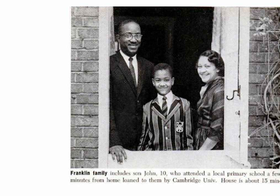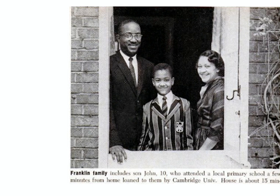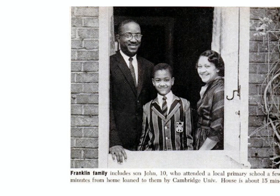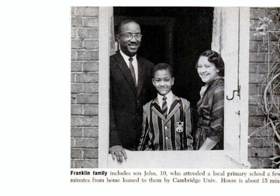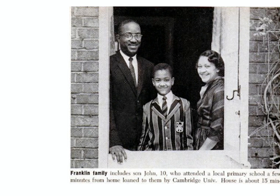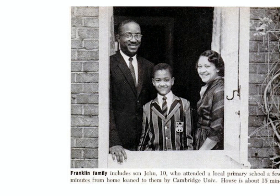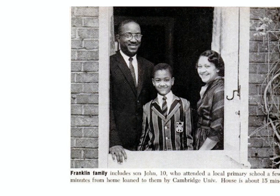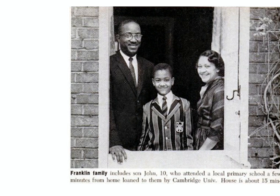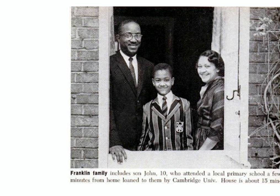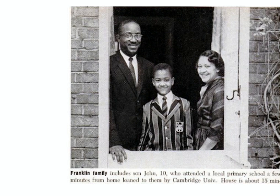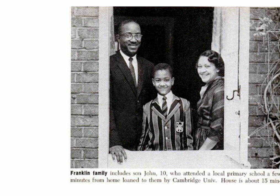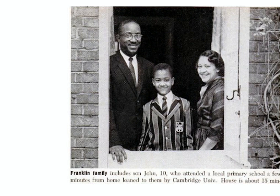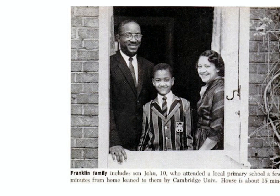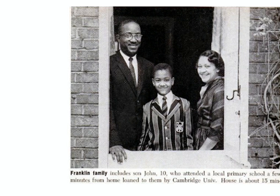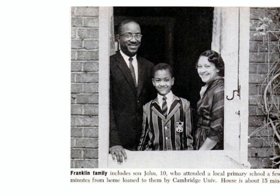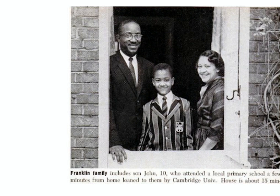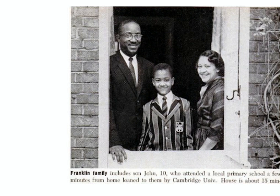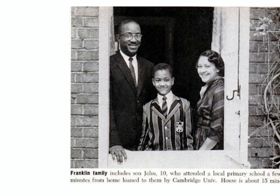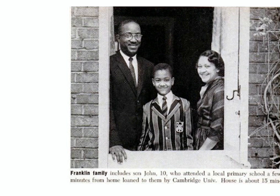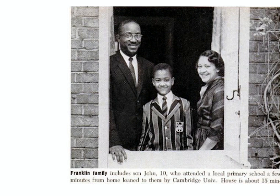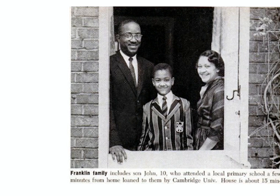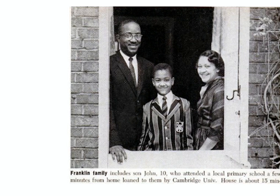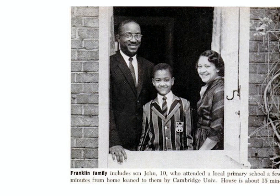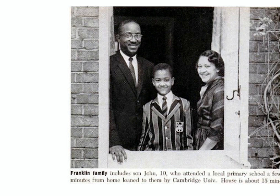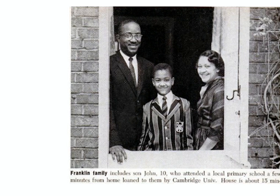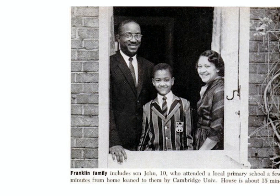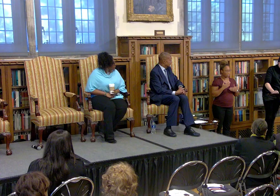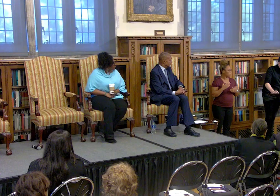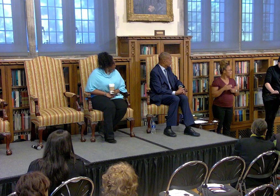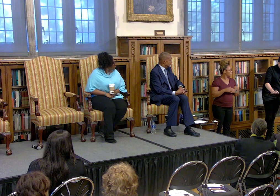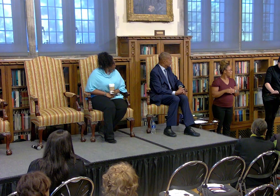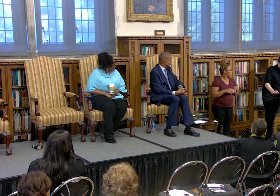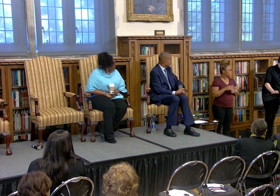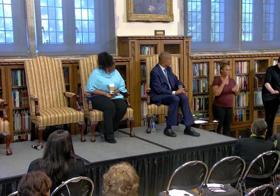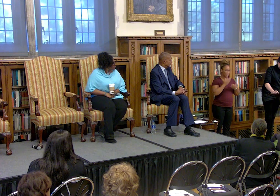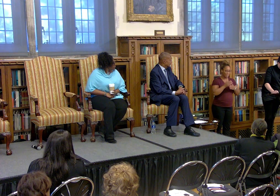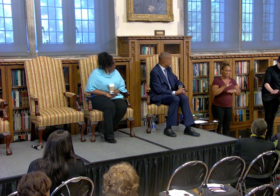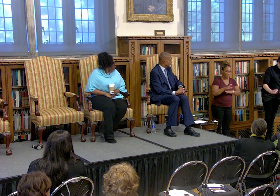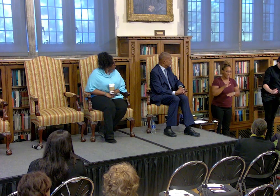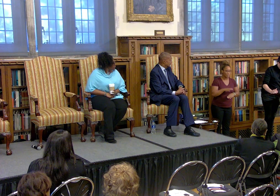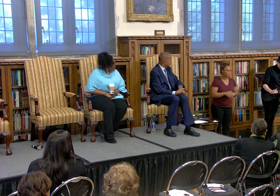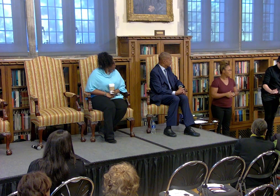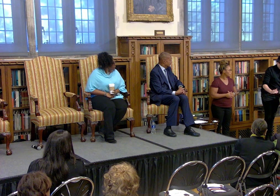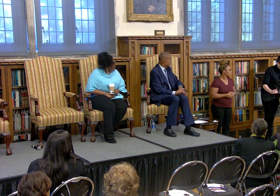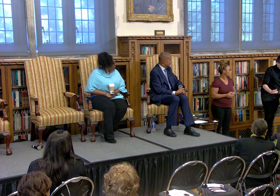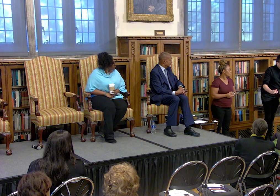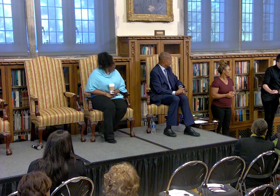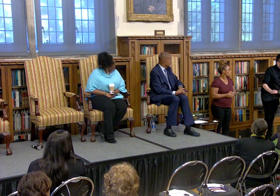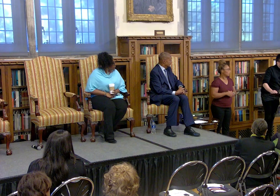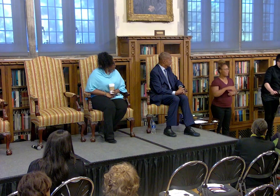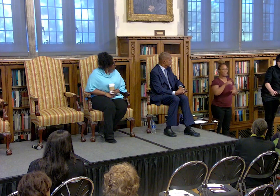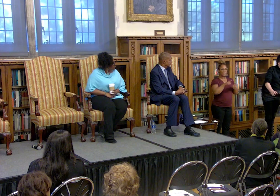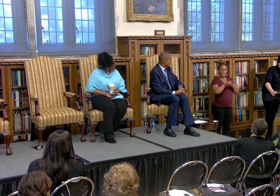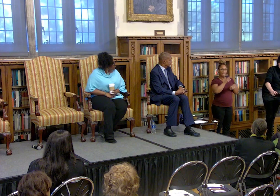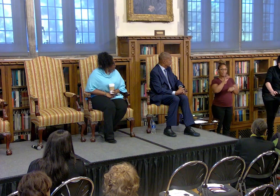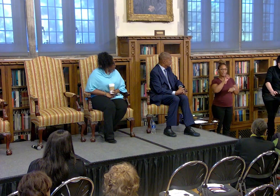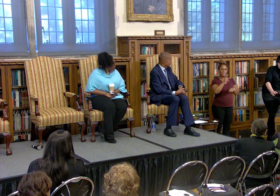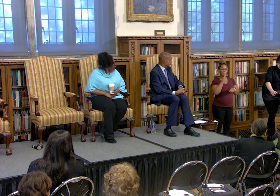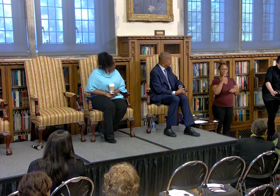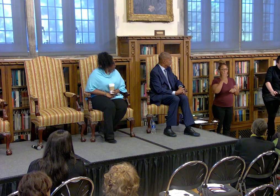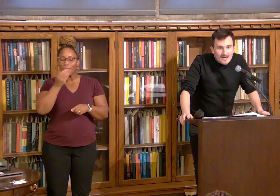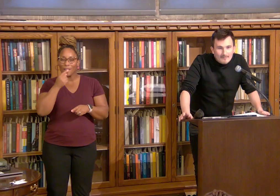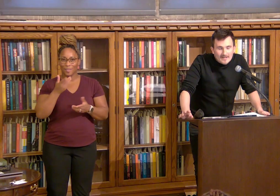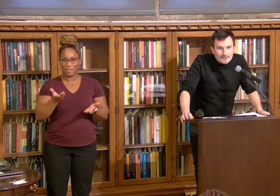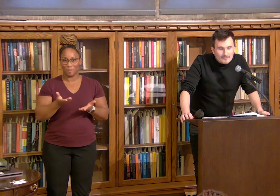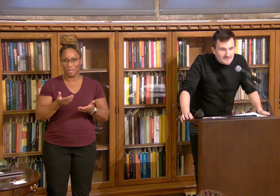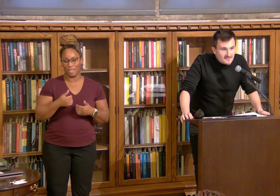Africa thank you good afternoon I hope that mic works okay um as Nick said it is lovely to